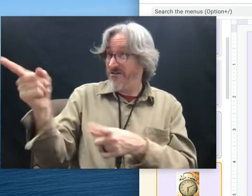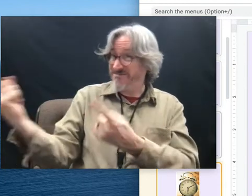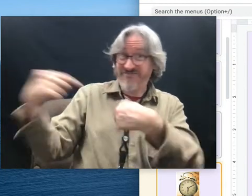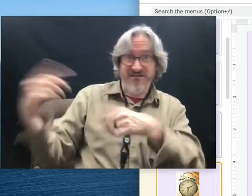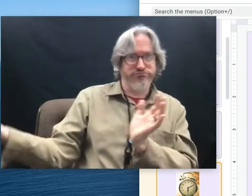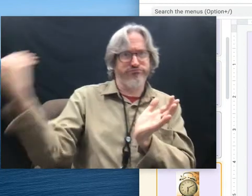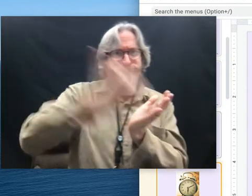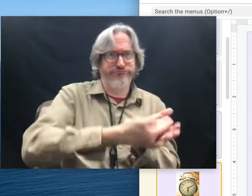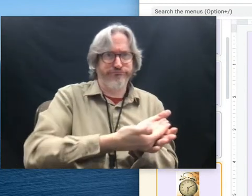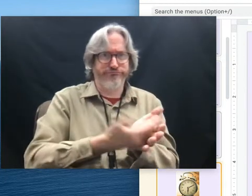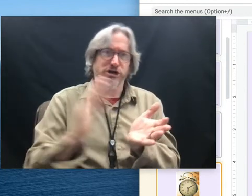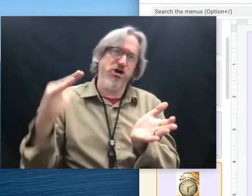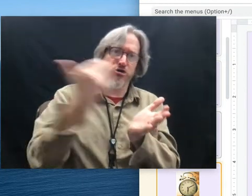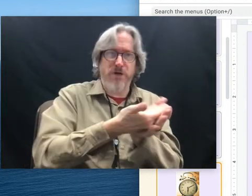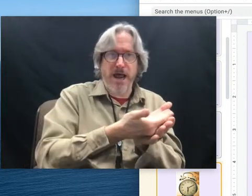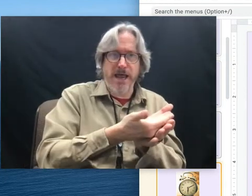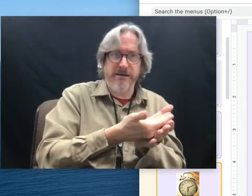Boom.